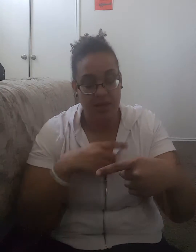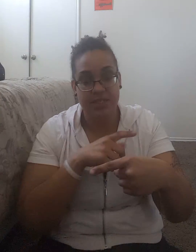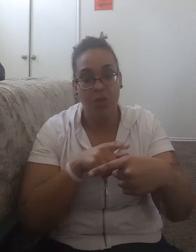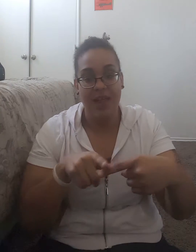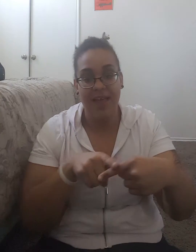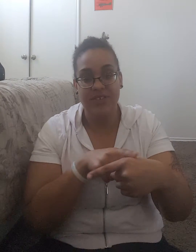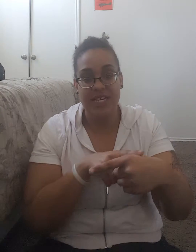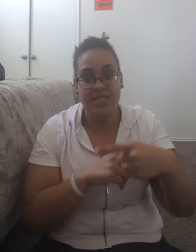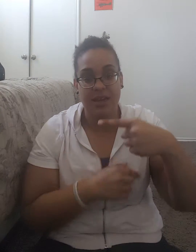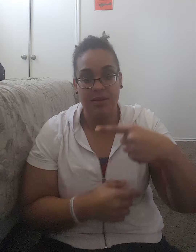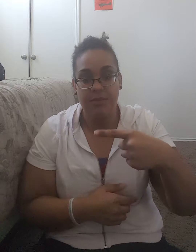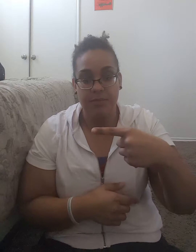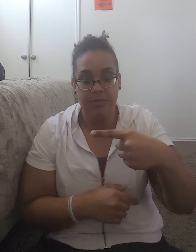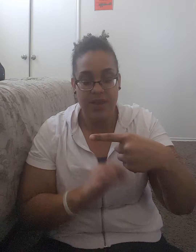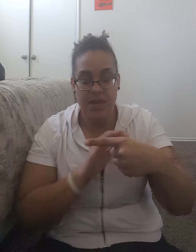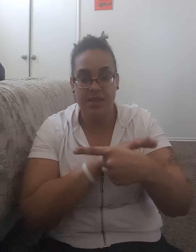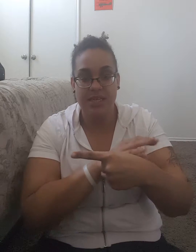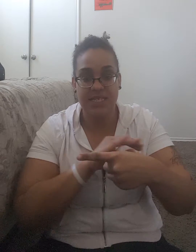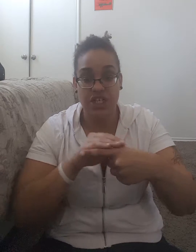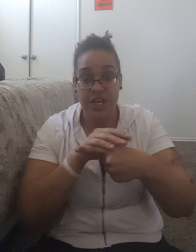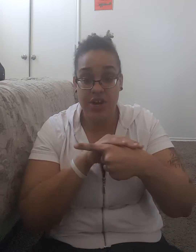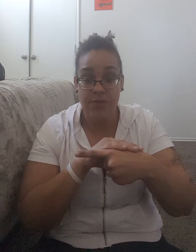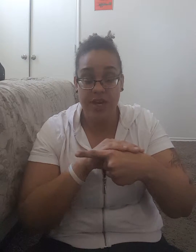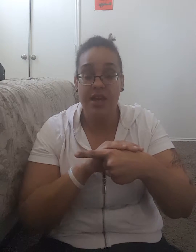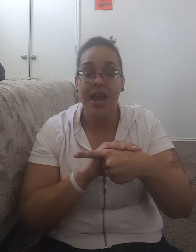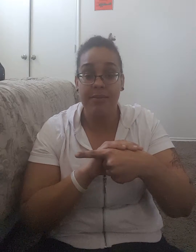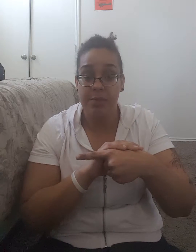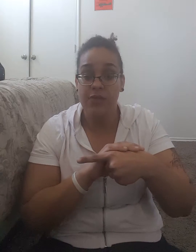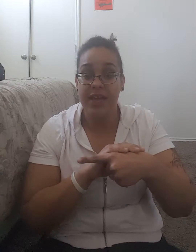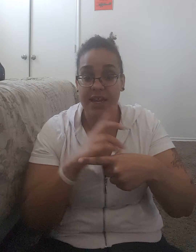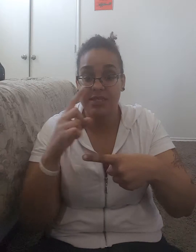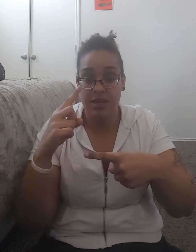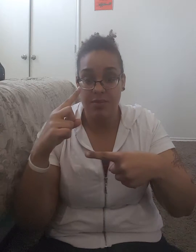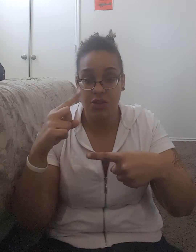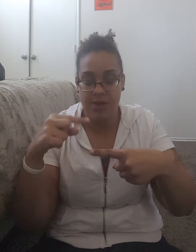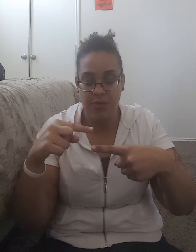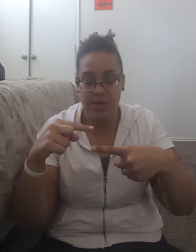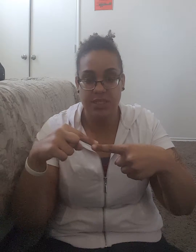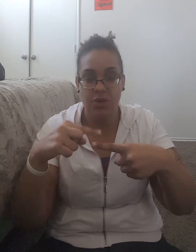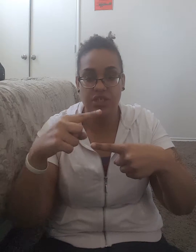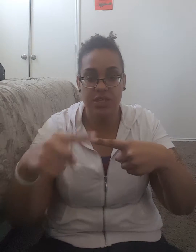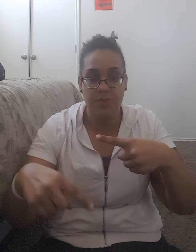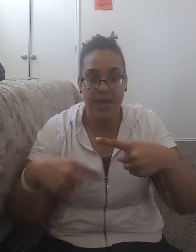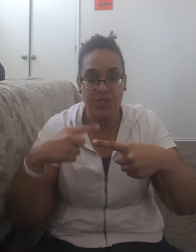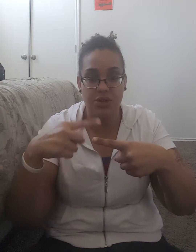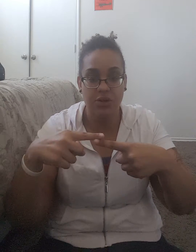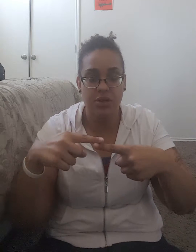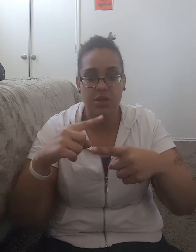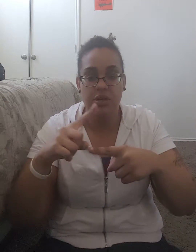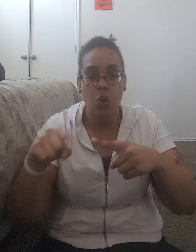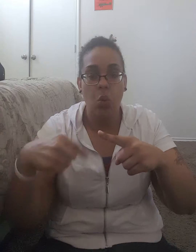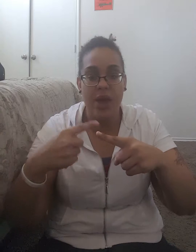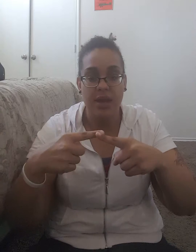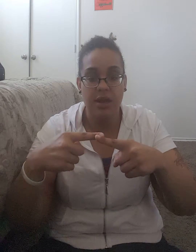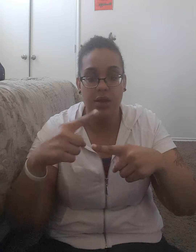So my left hand is going to be the stationary one, and my moving hand is going to be the right one. So I'm just going to make a circle. When.